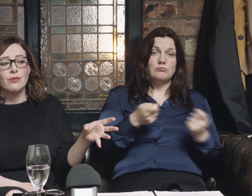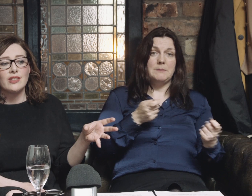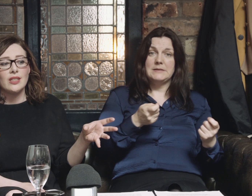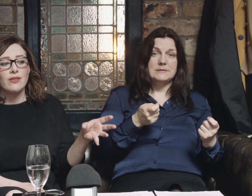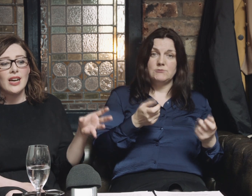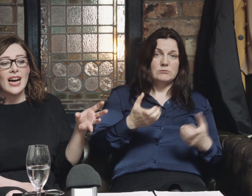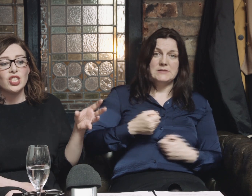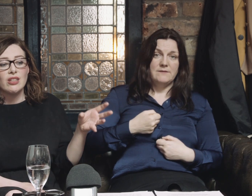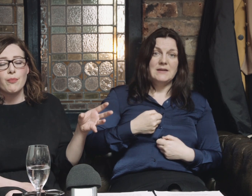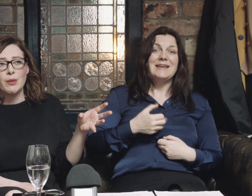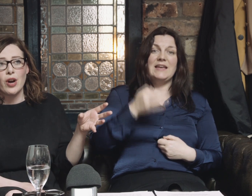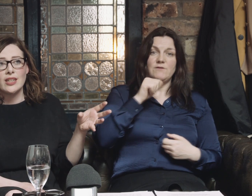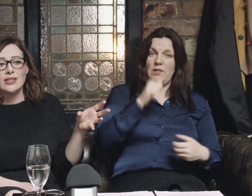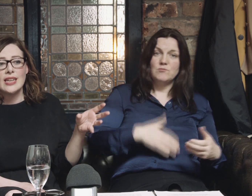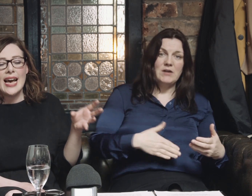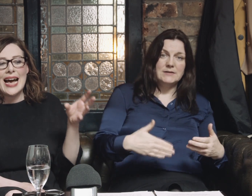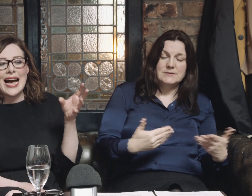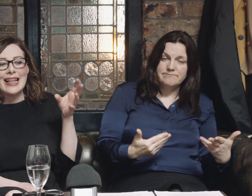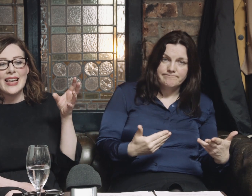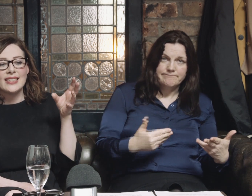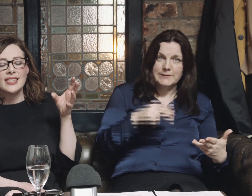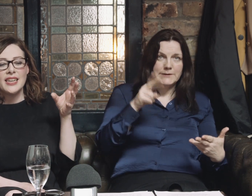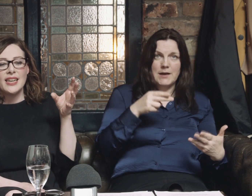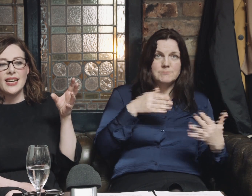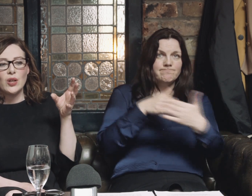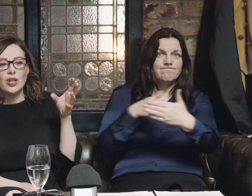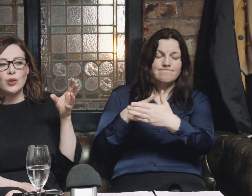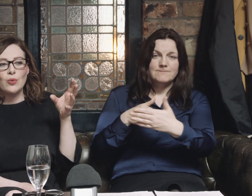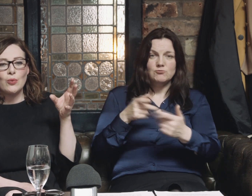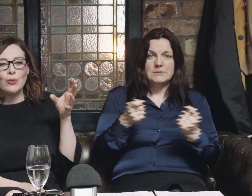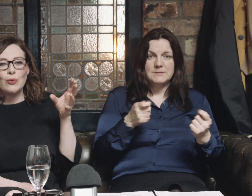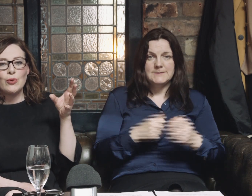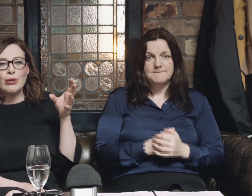been able to receive had she not been pregnant. And that